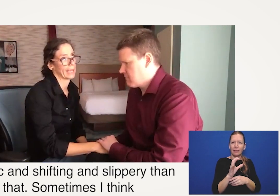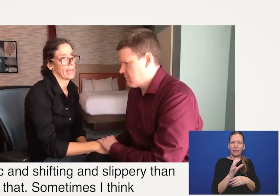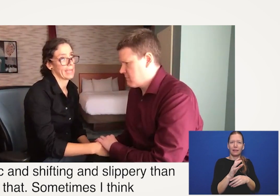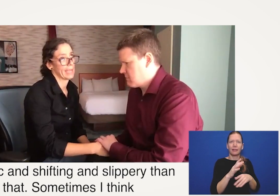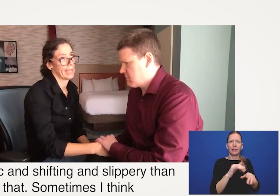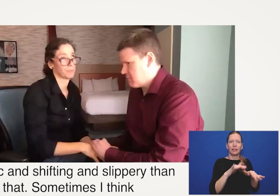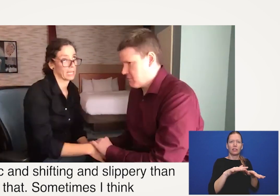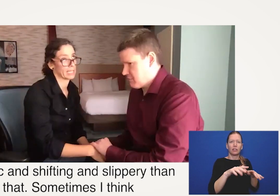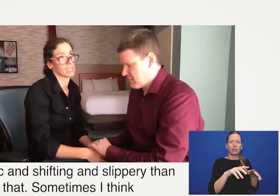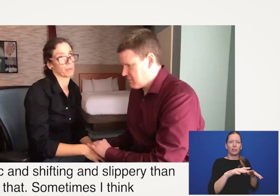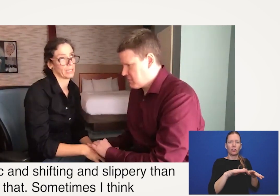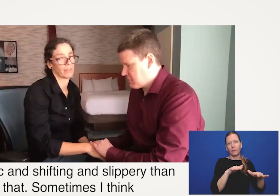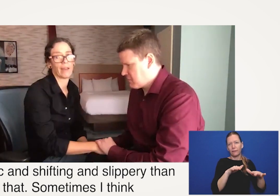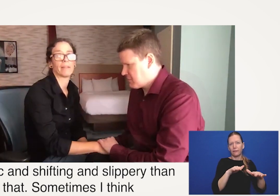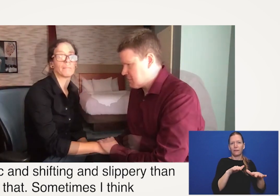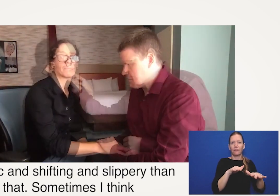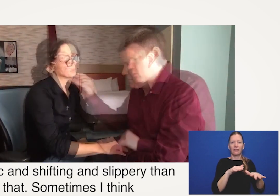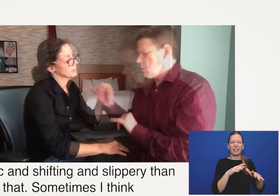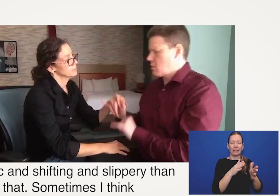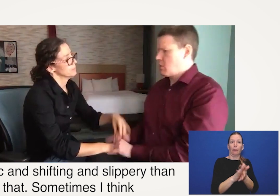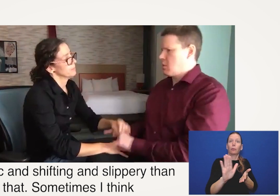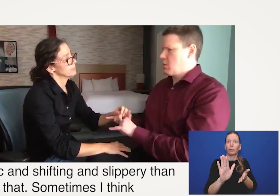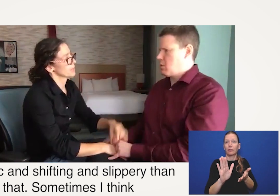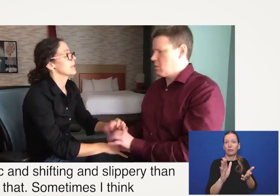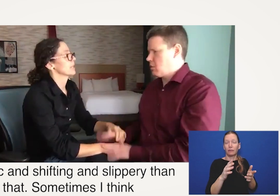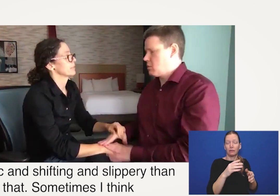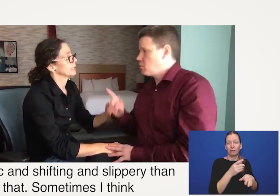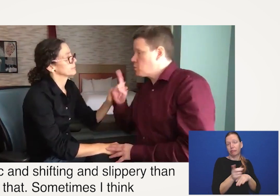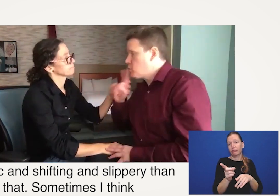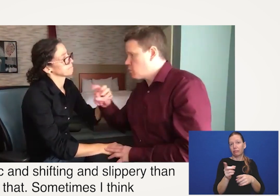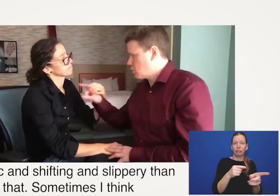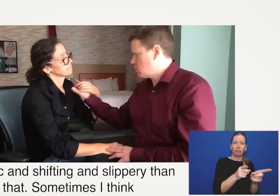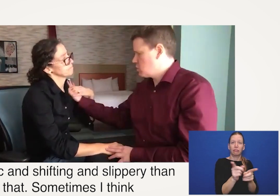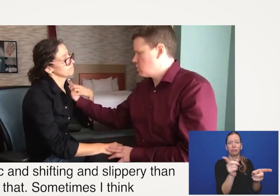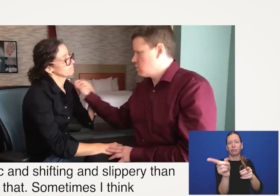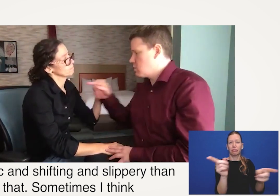organic and shifting and slippery than that. Sometimes I think